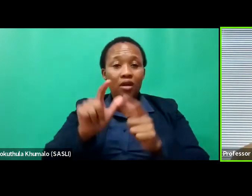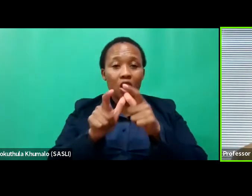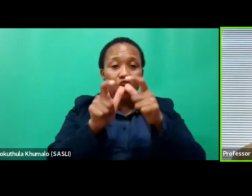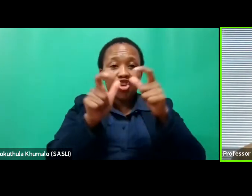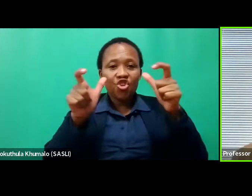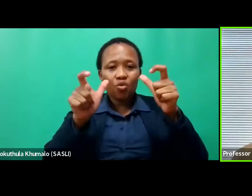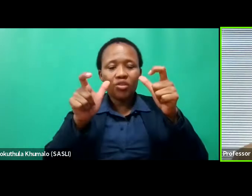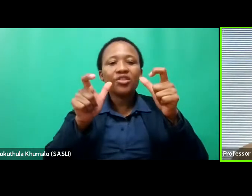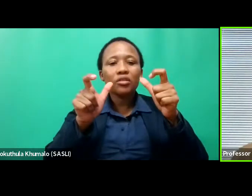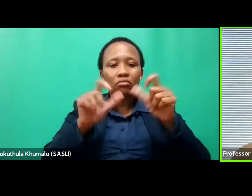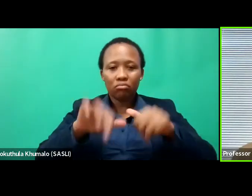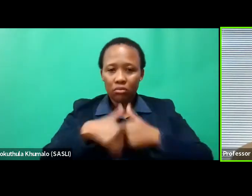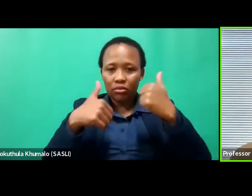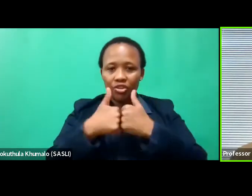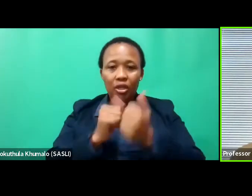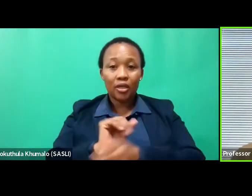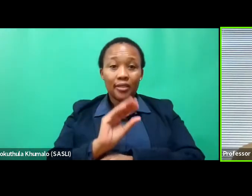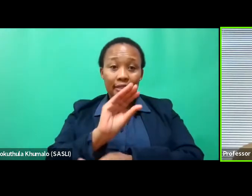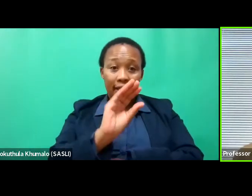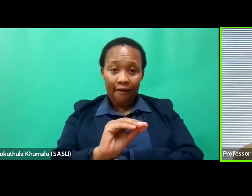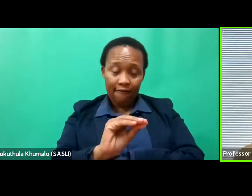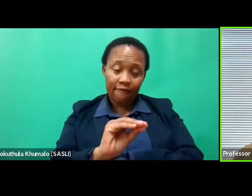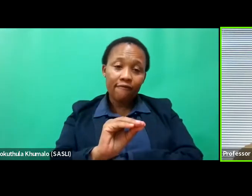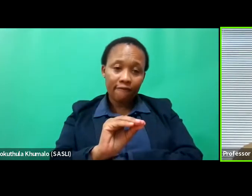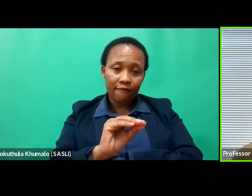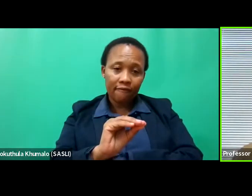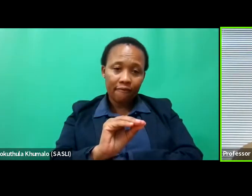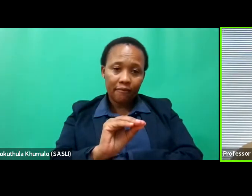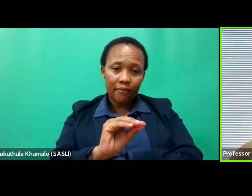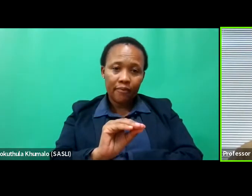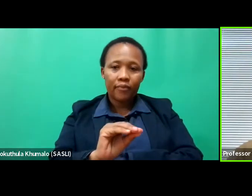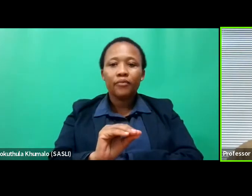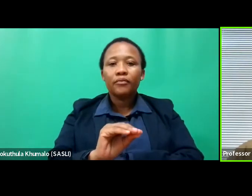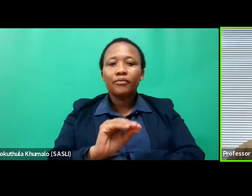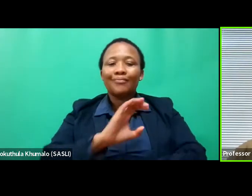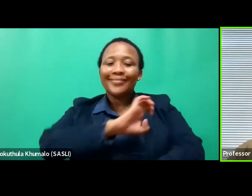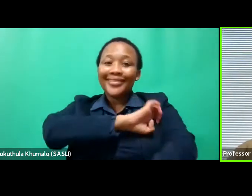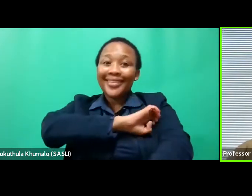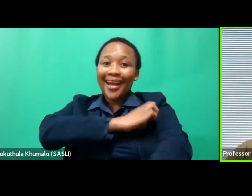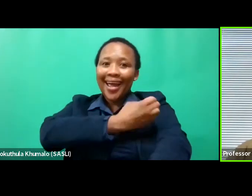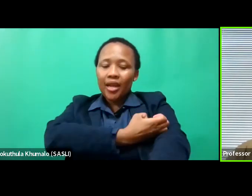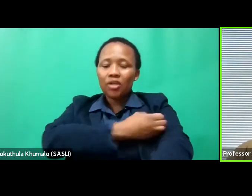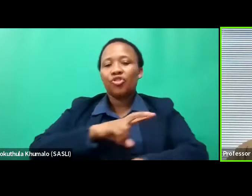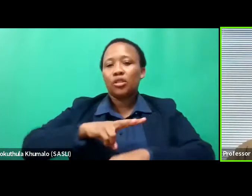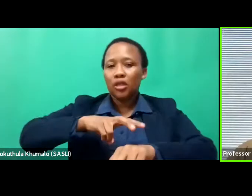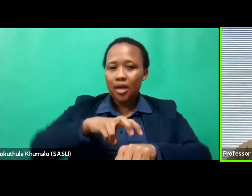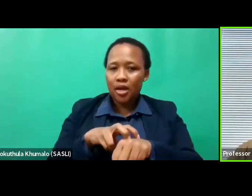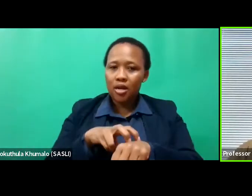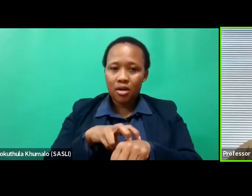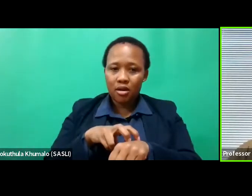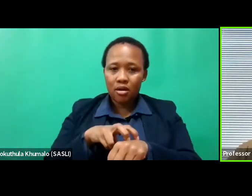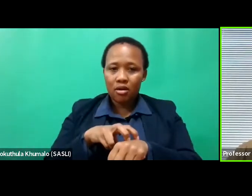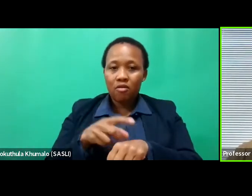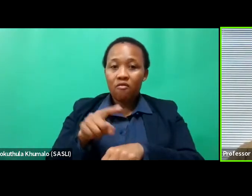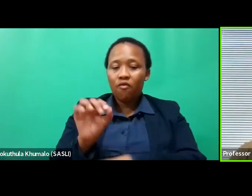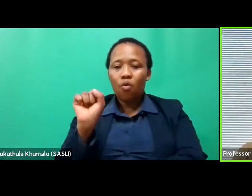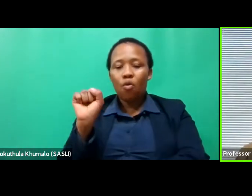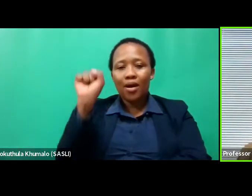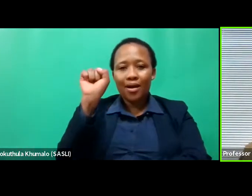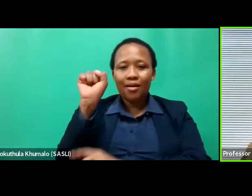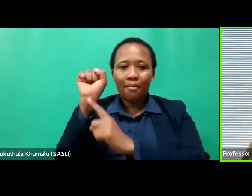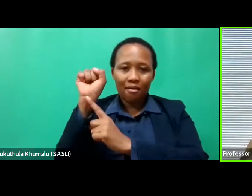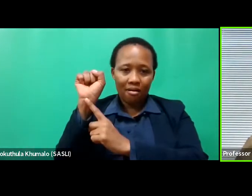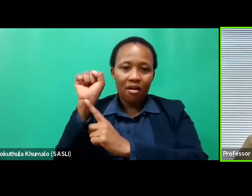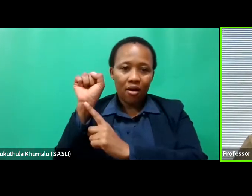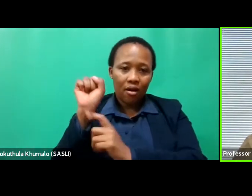Indaba. And we need the energy amongst all people who produce knowledge and work